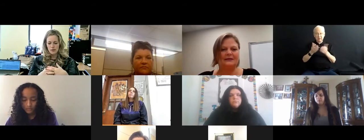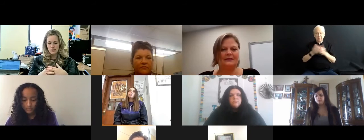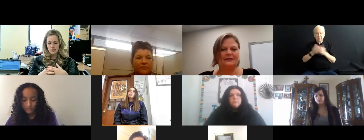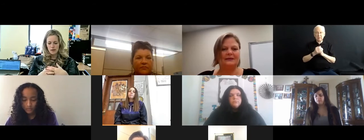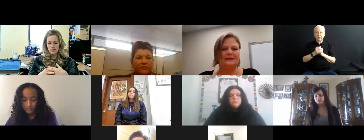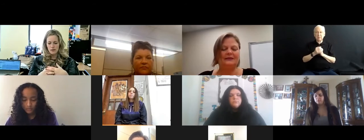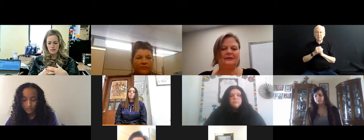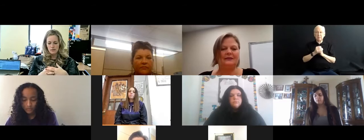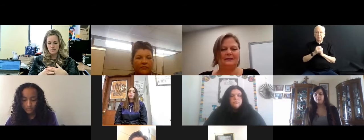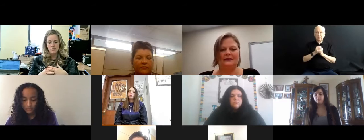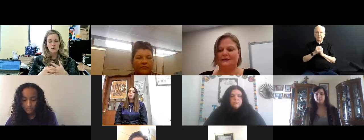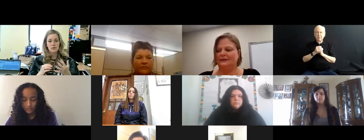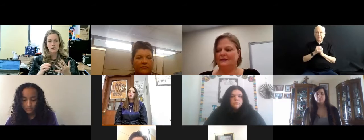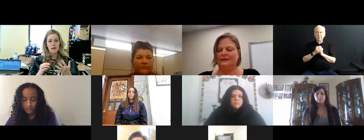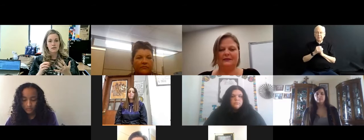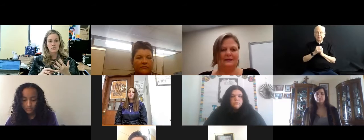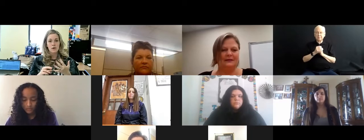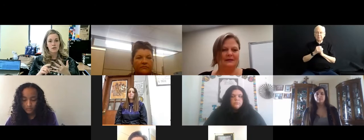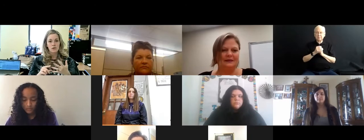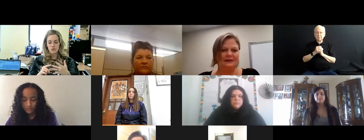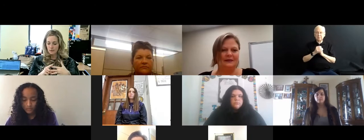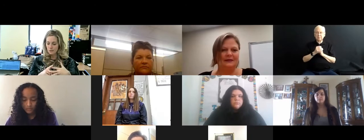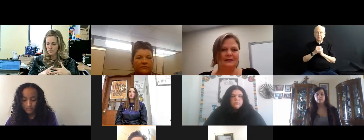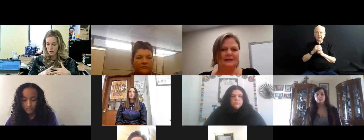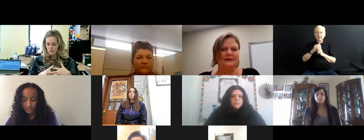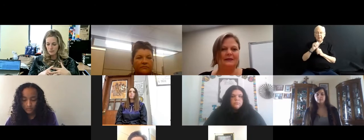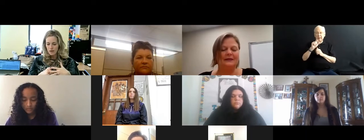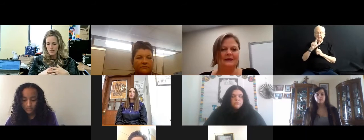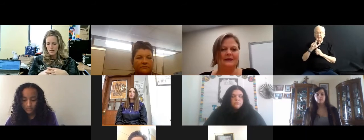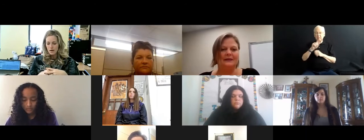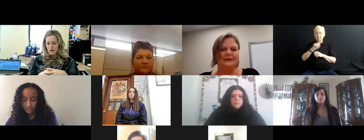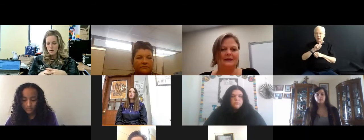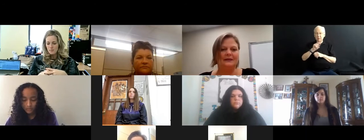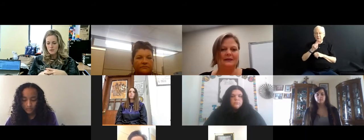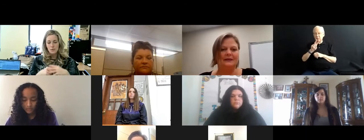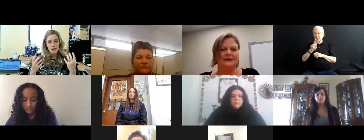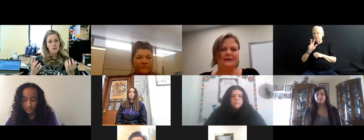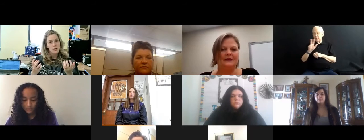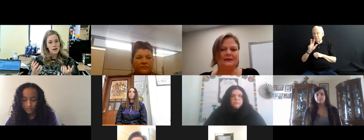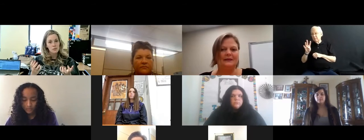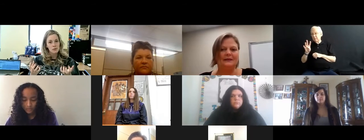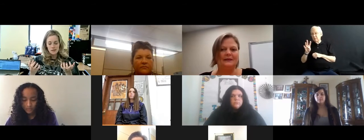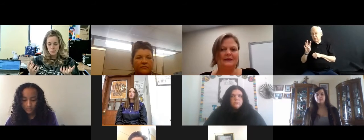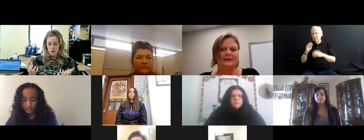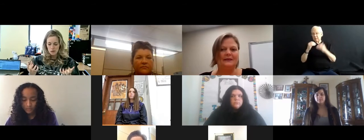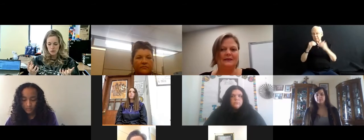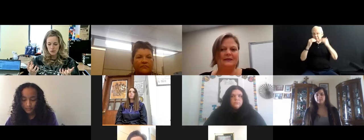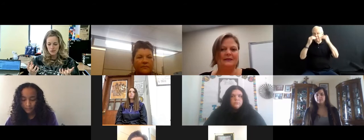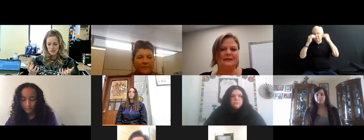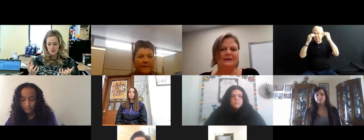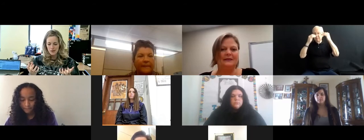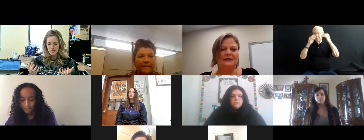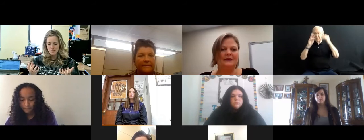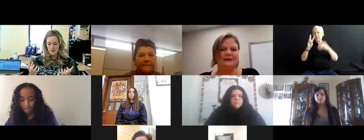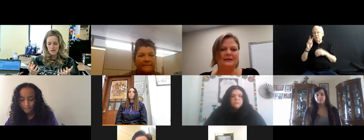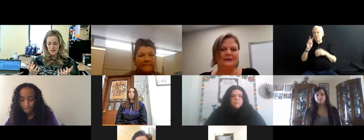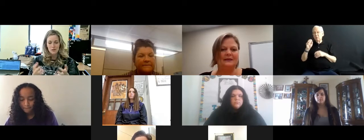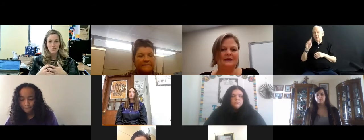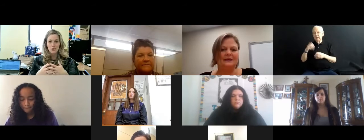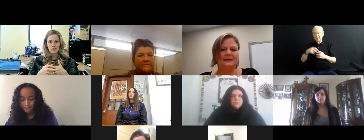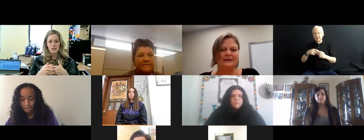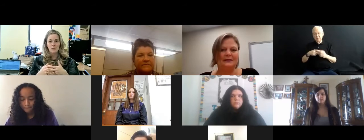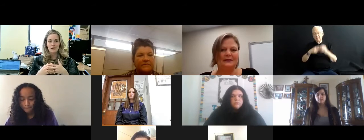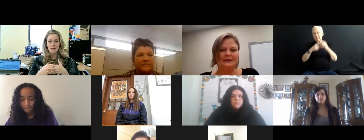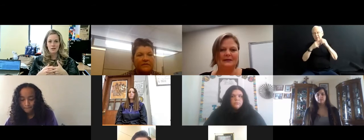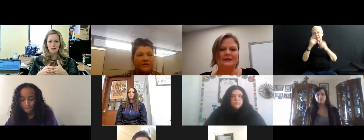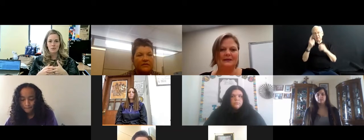We do levels ASL 1, 2, 3, and 4. So it makes Waite really special because we're